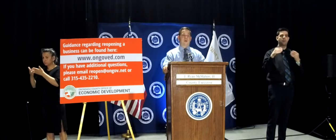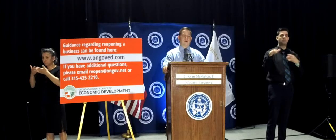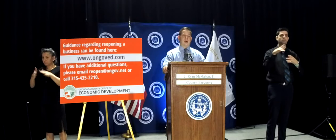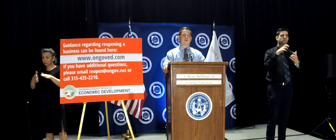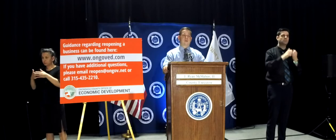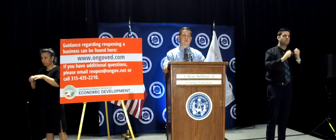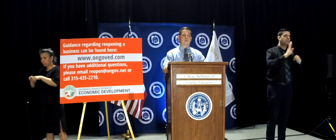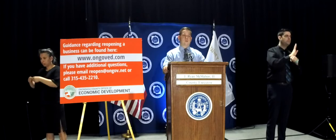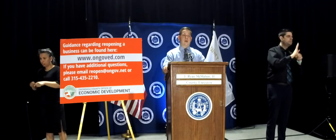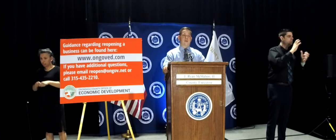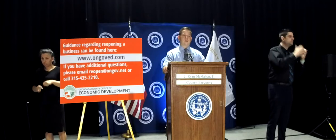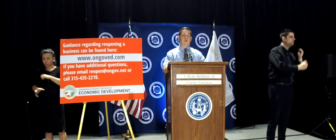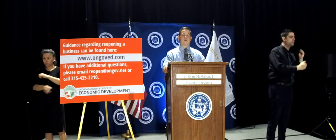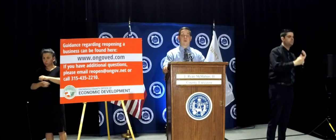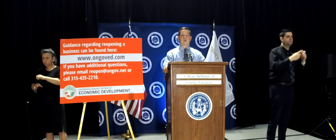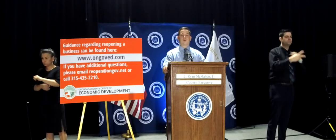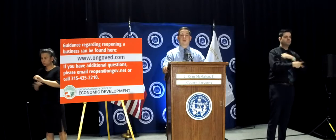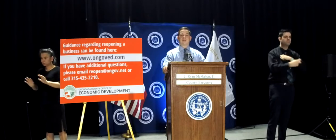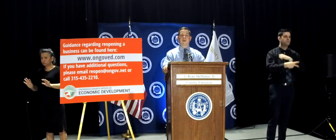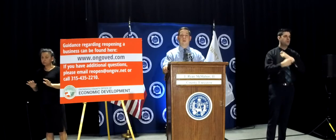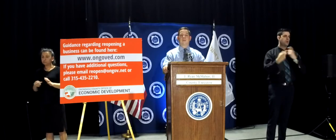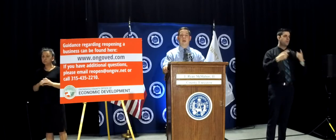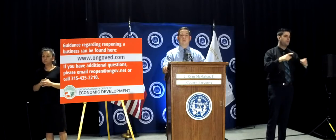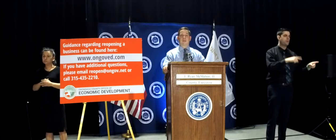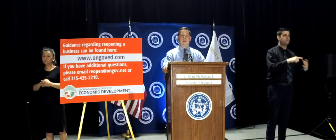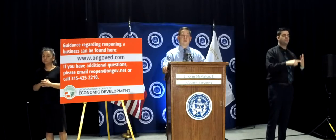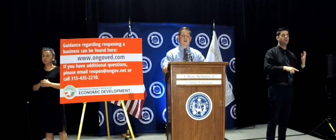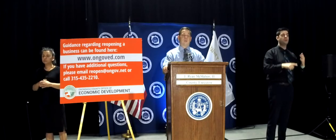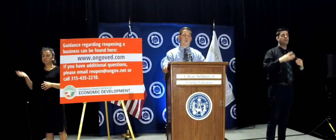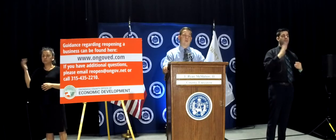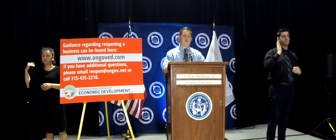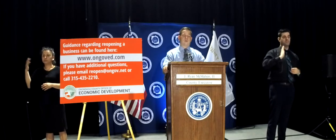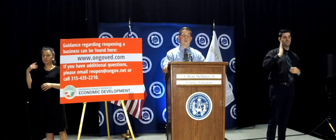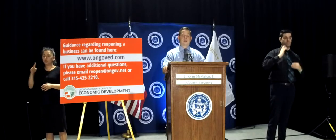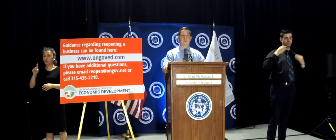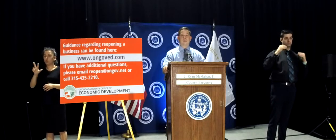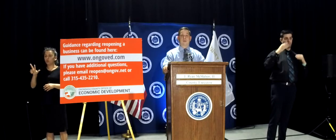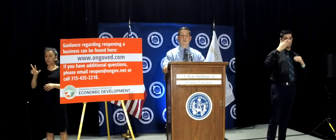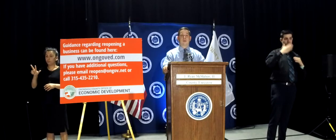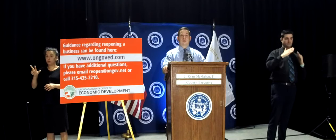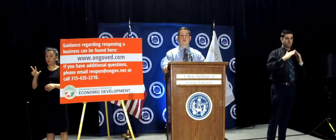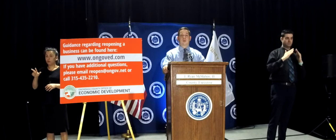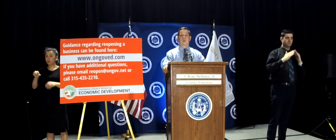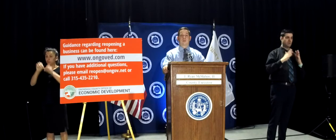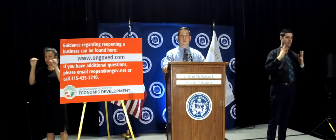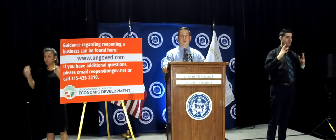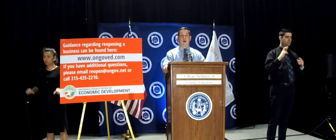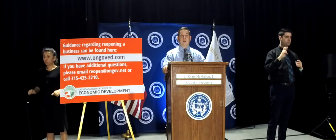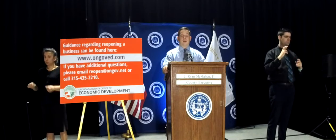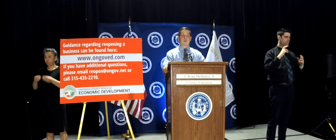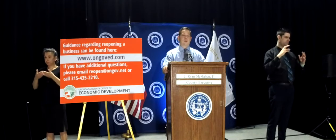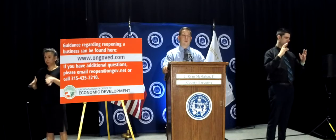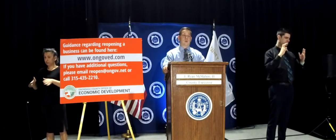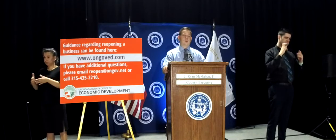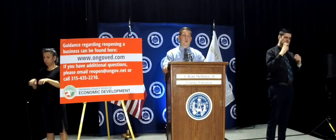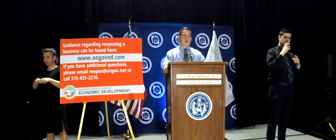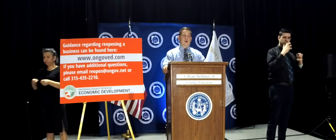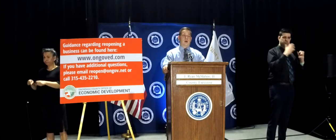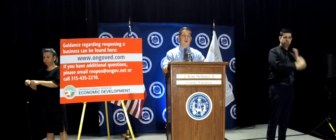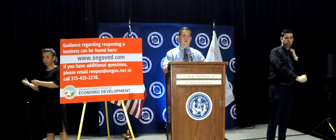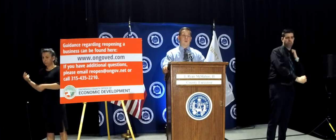Previously, obviously, we had storefronts, over 18 of them damaged downtown, but we had storefronts damaged in the suburbs as well. And